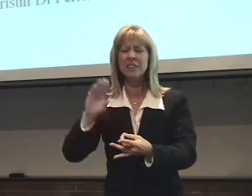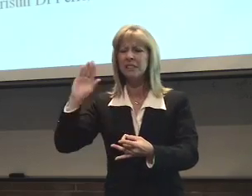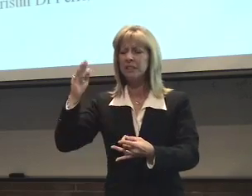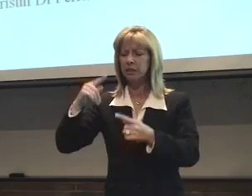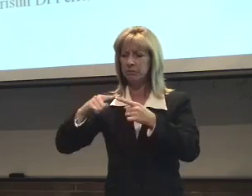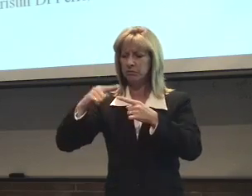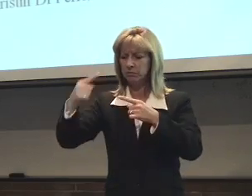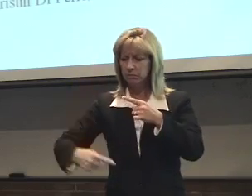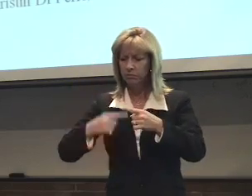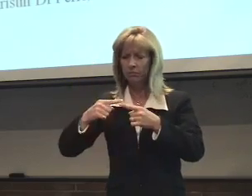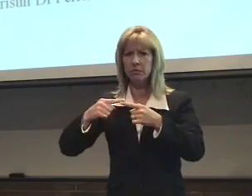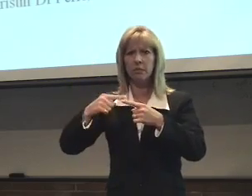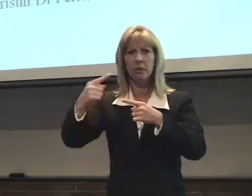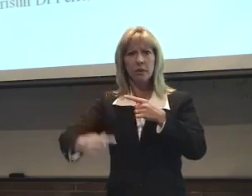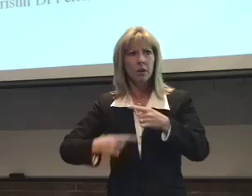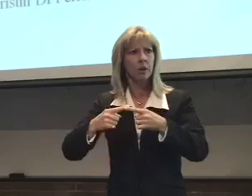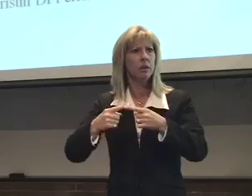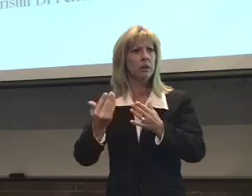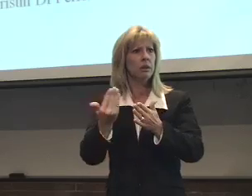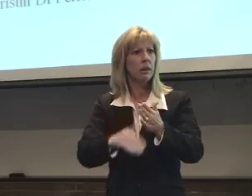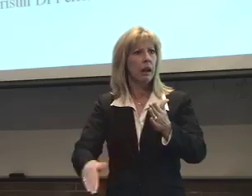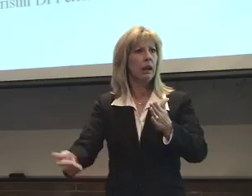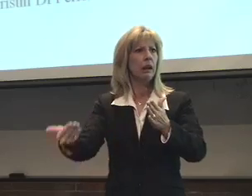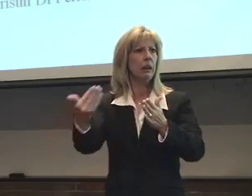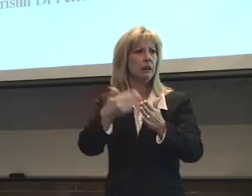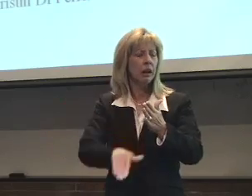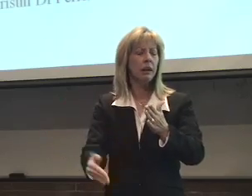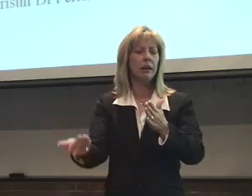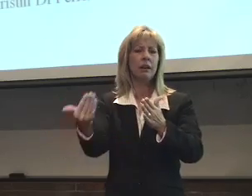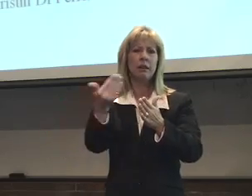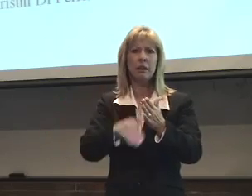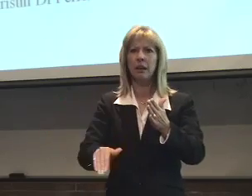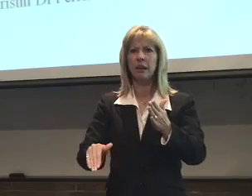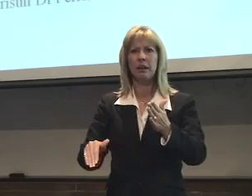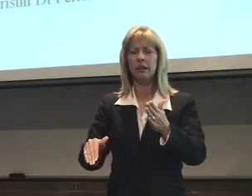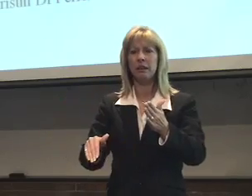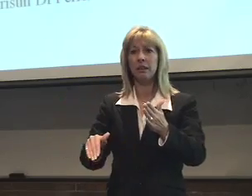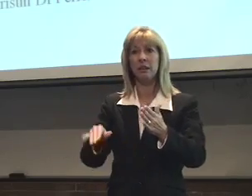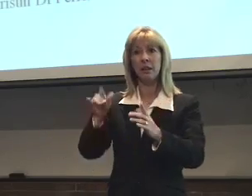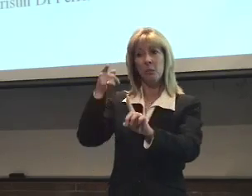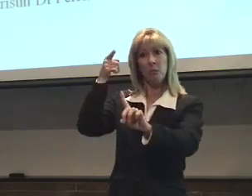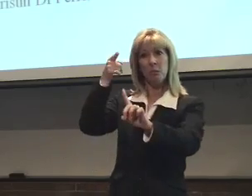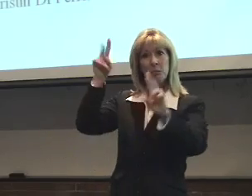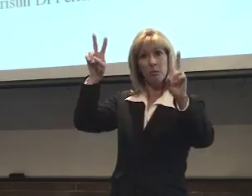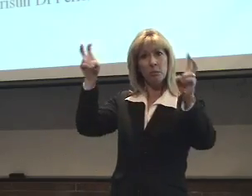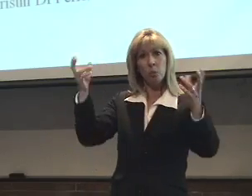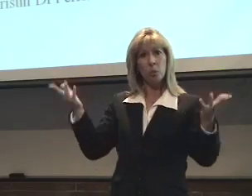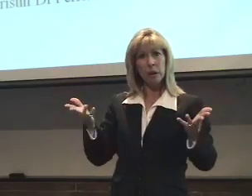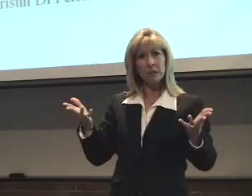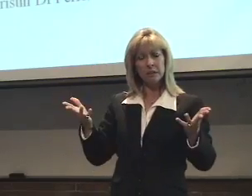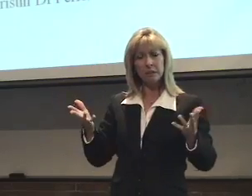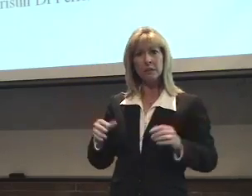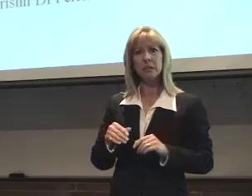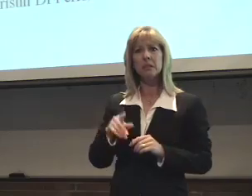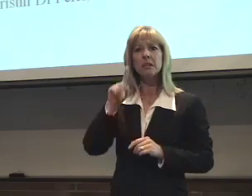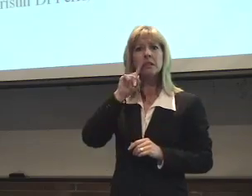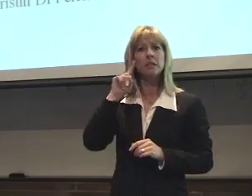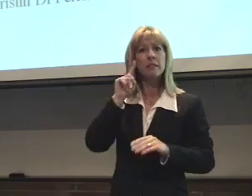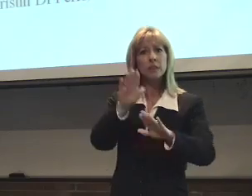cycle just seems to continue. And it's why deaf children tend to read at the 3rd, 4th grade level,